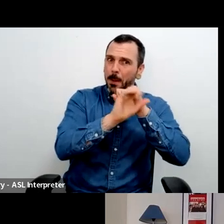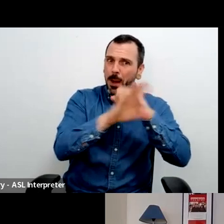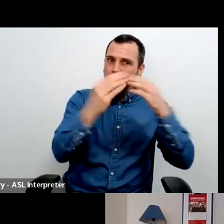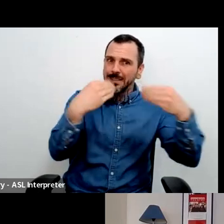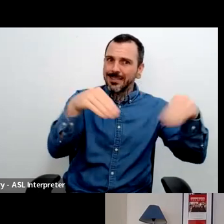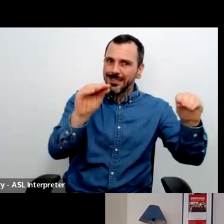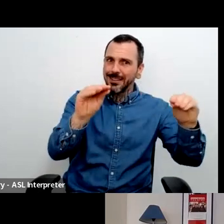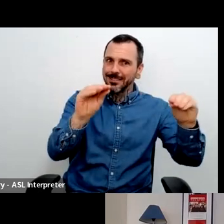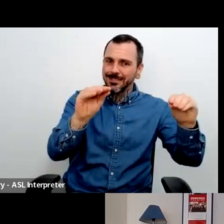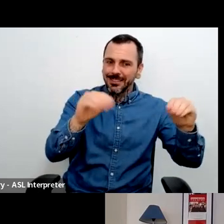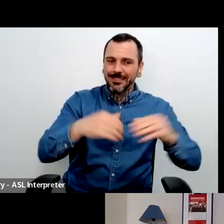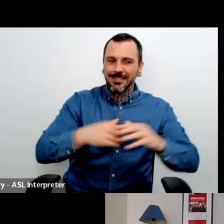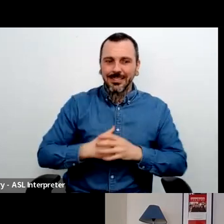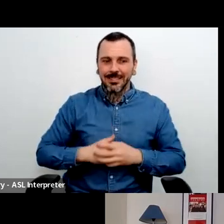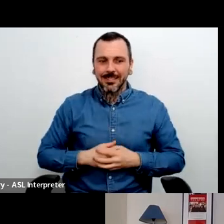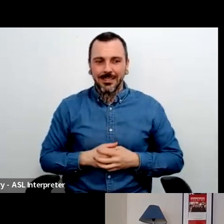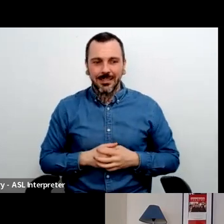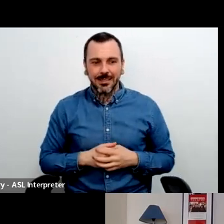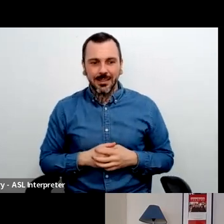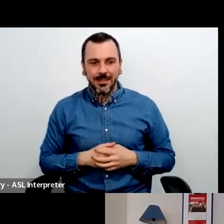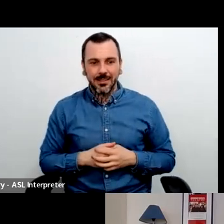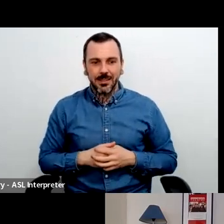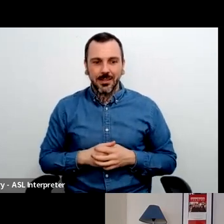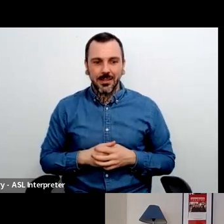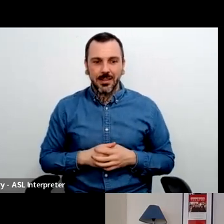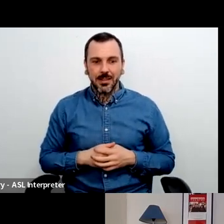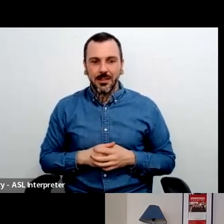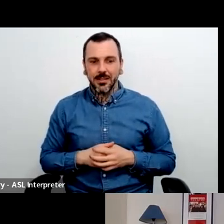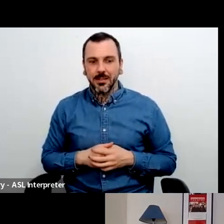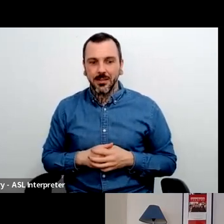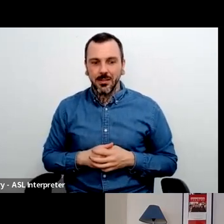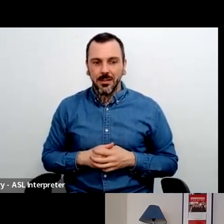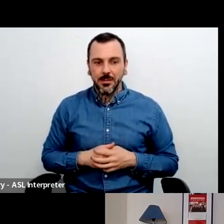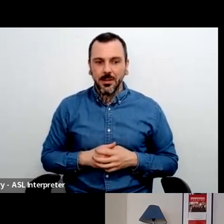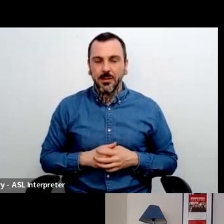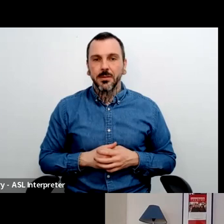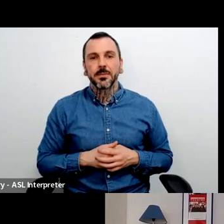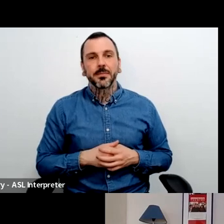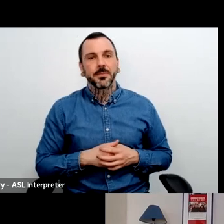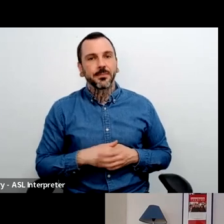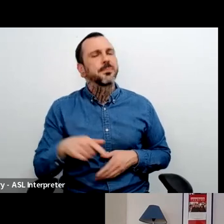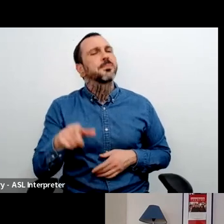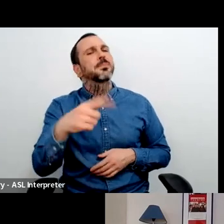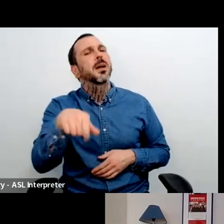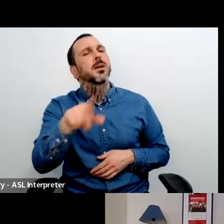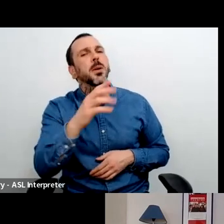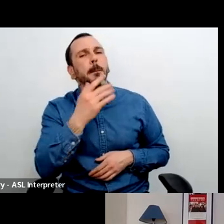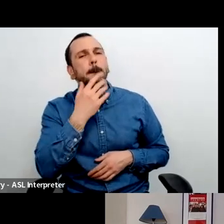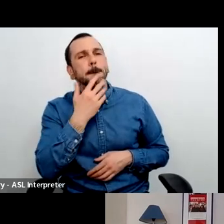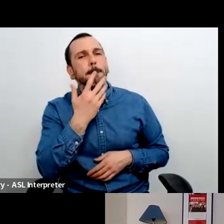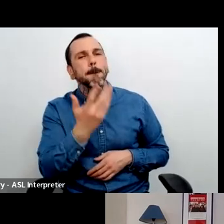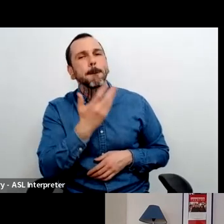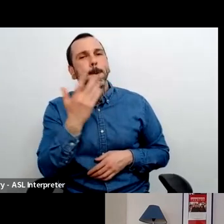social media success stories that any of you would like to share, or are any of you finding that